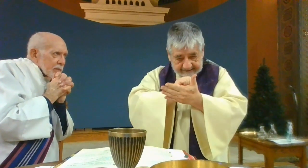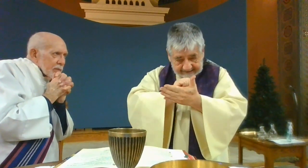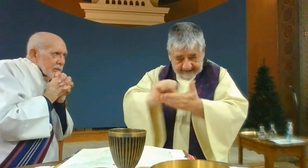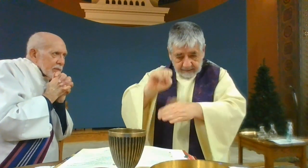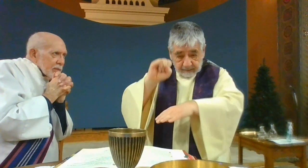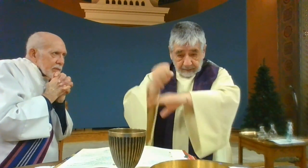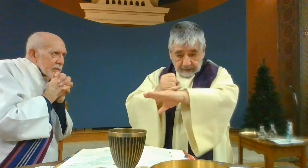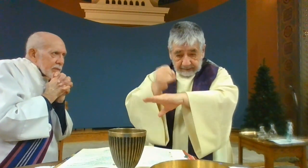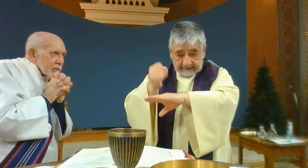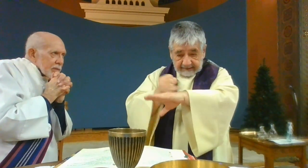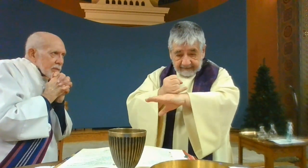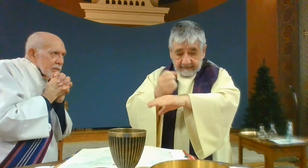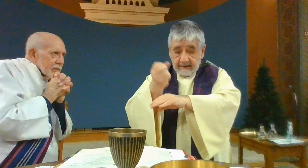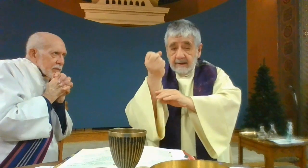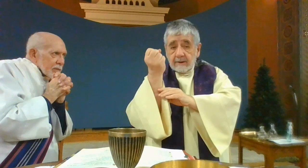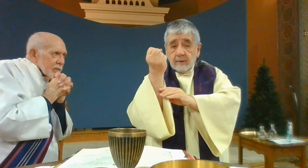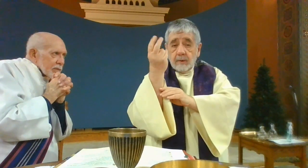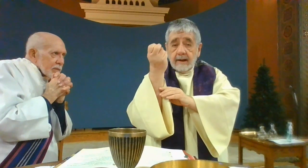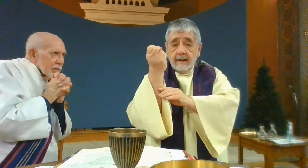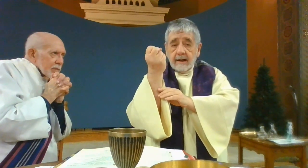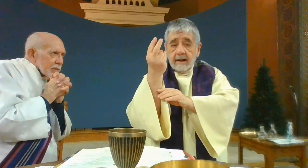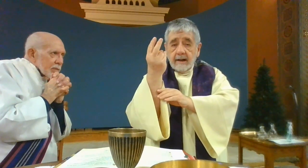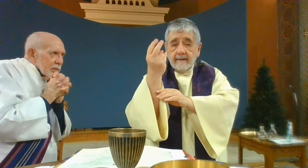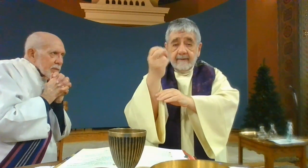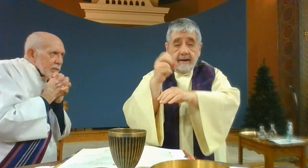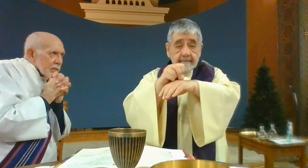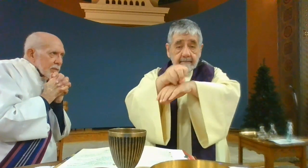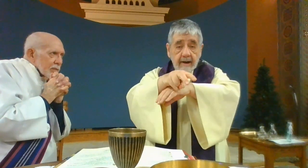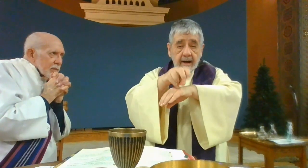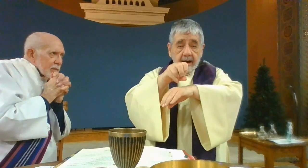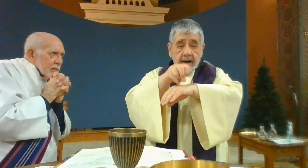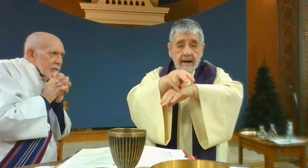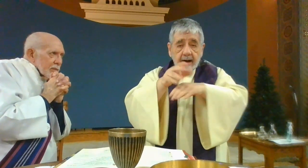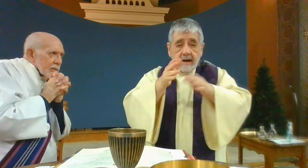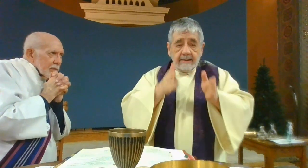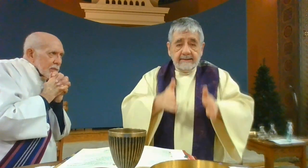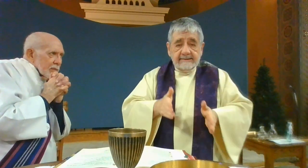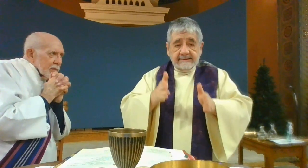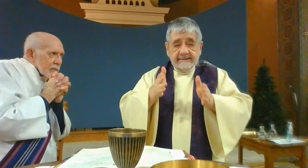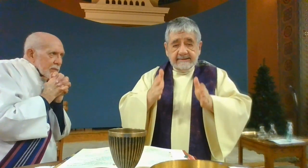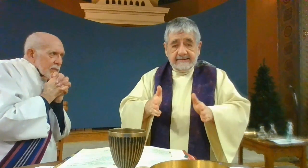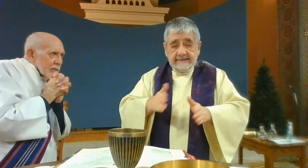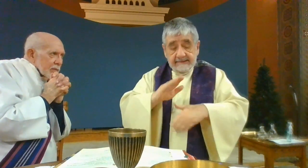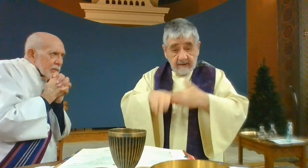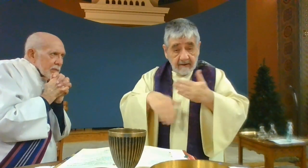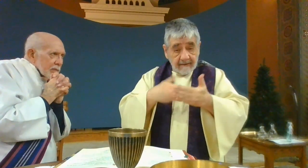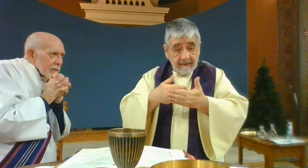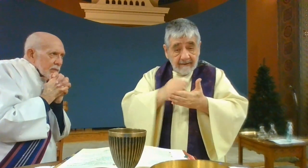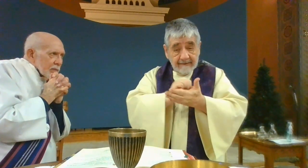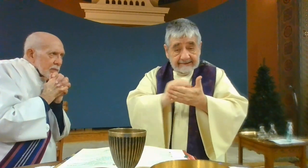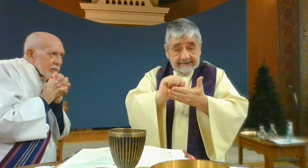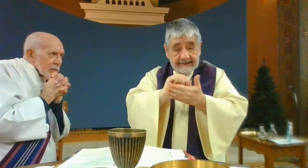her spouse with the twelve apostles and all the saints who have pleased you throughout the ages